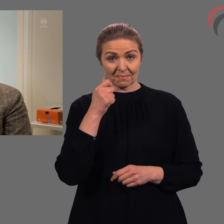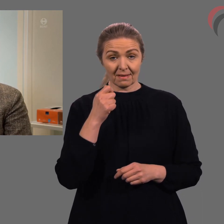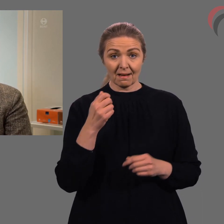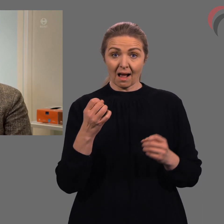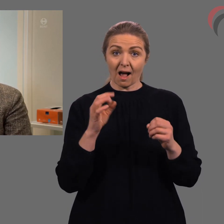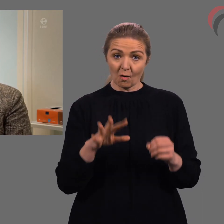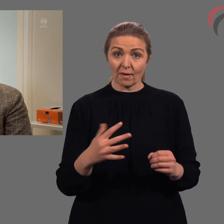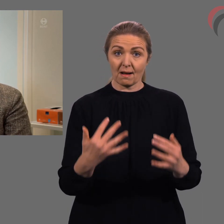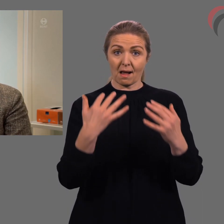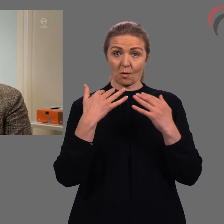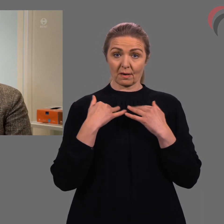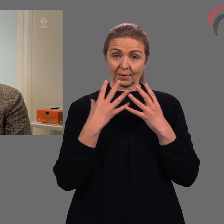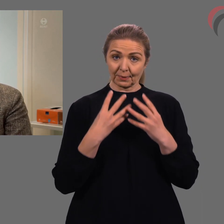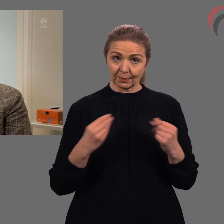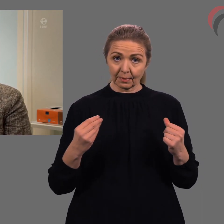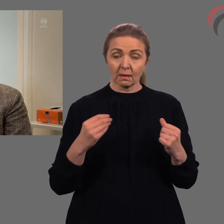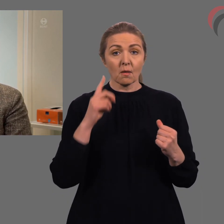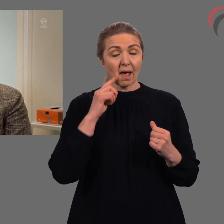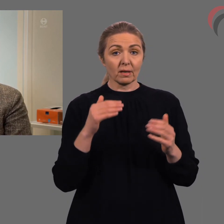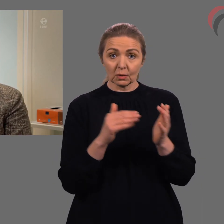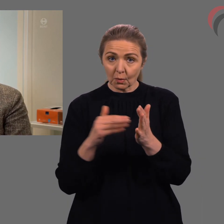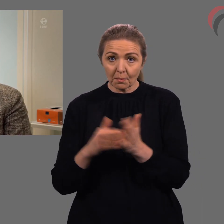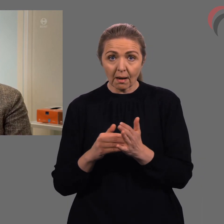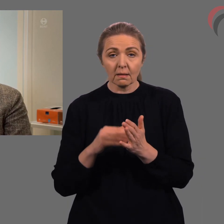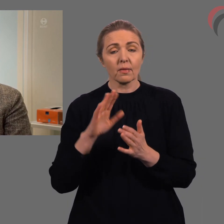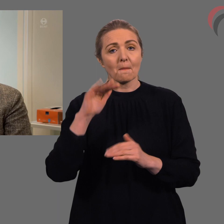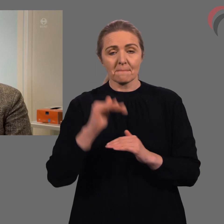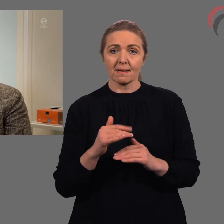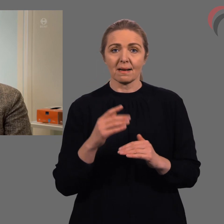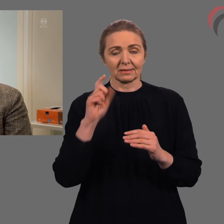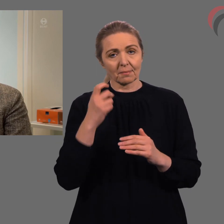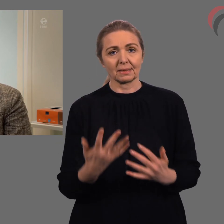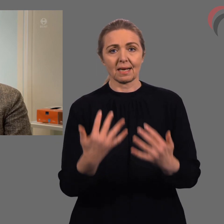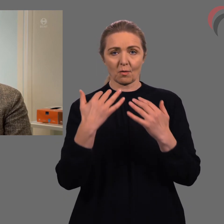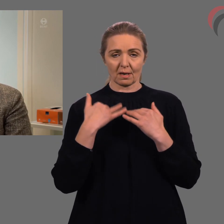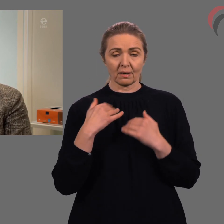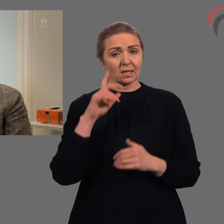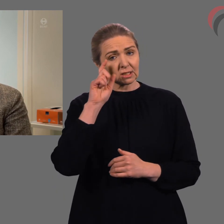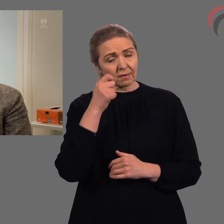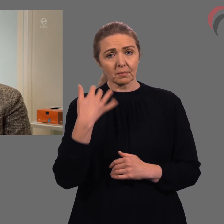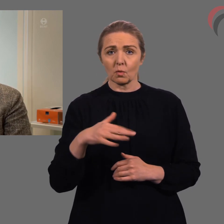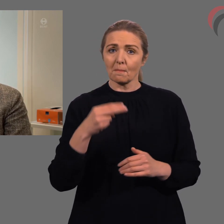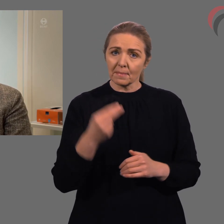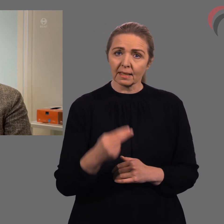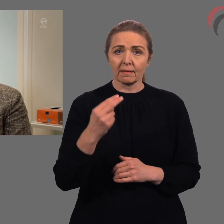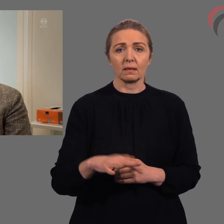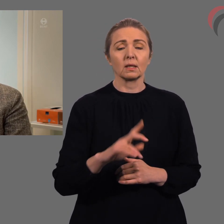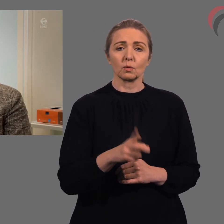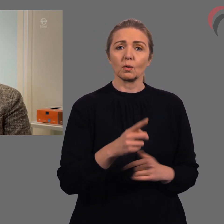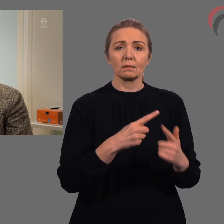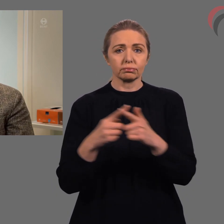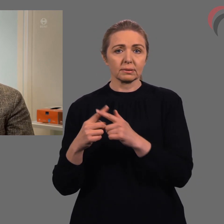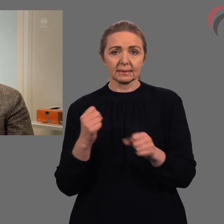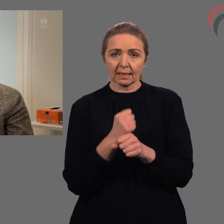sleep does, it does less well when sleep is broken. So sleep is incredibly important for a huge number of